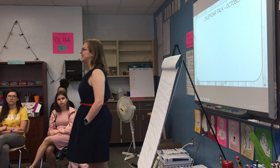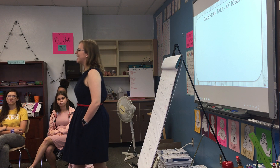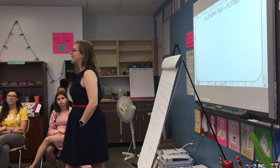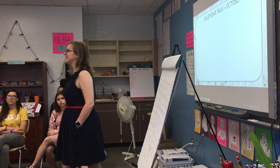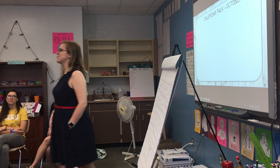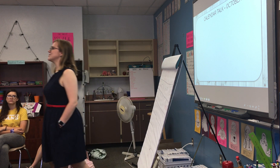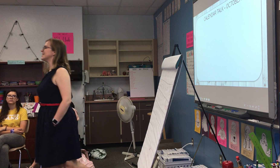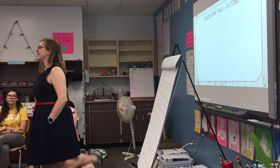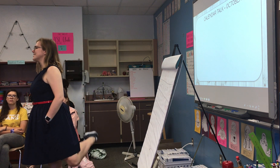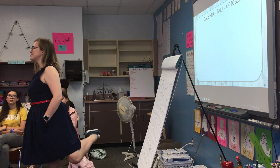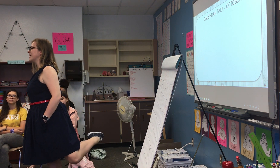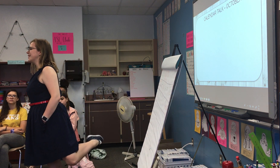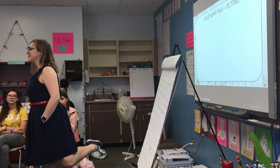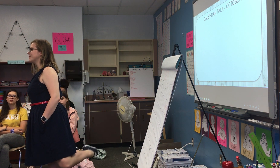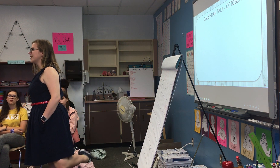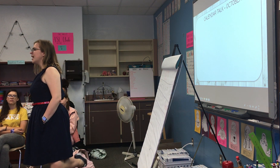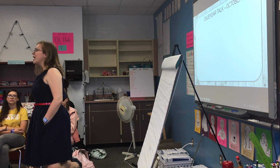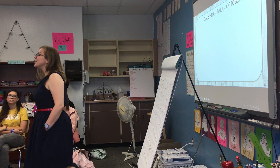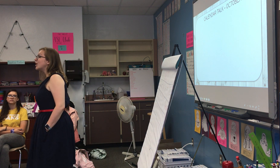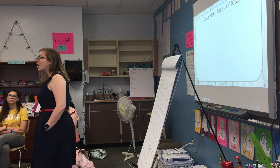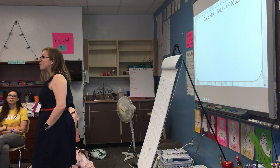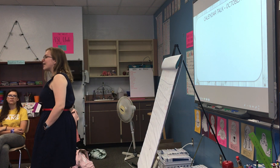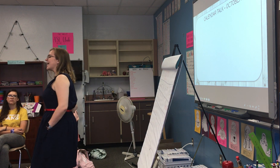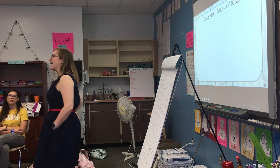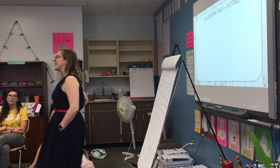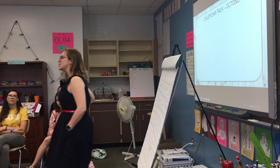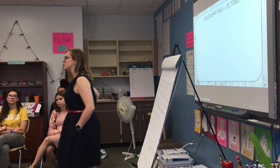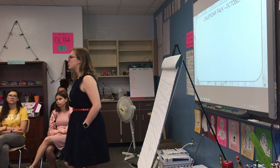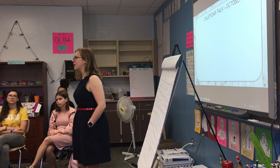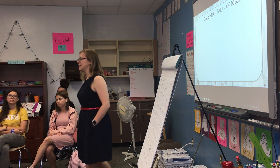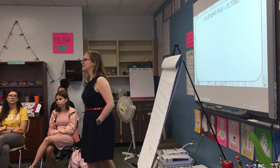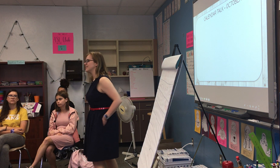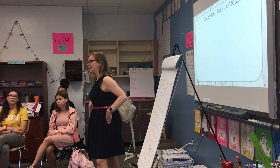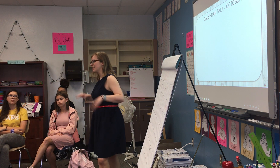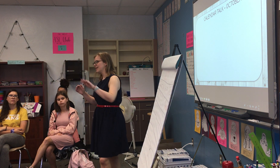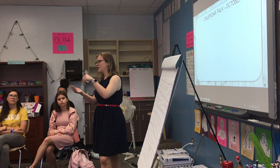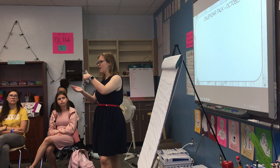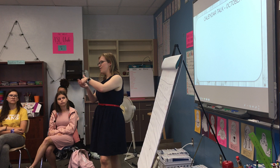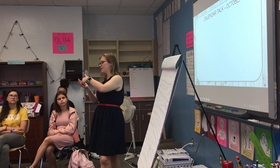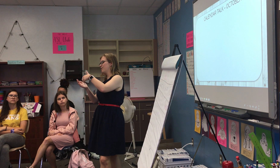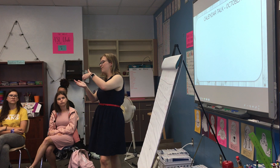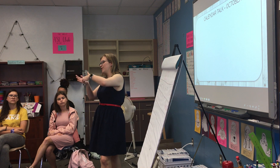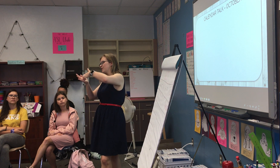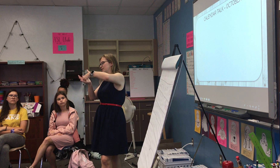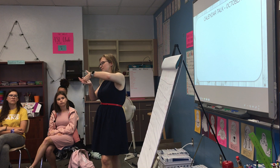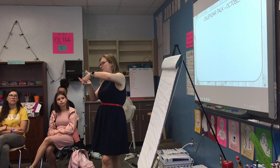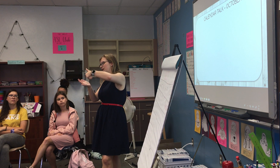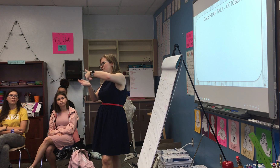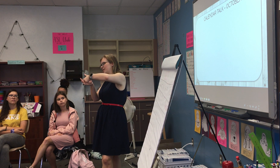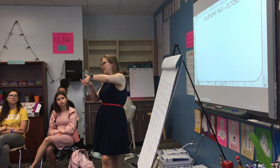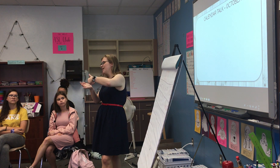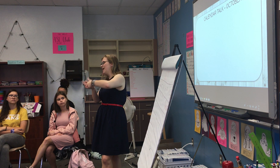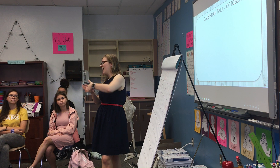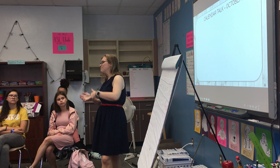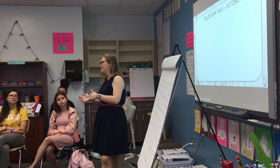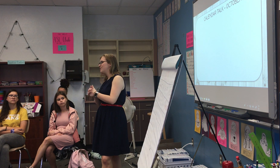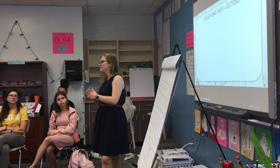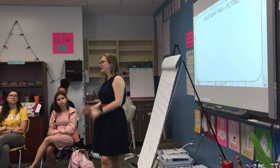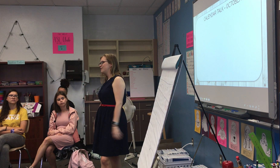Yeah, I suppose it does. But no, but I can do point like that. You know how when your foot goes in the point, you have to like my feet